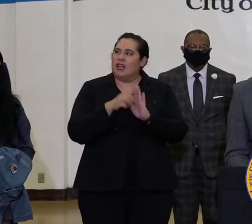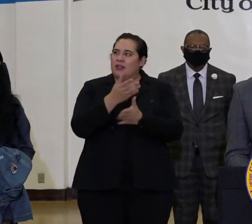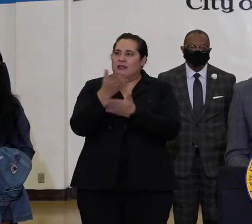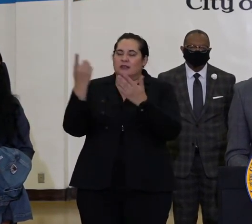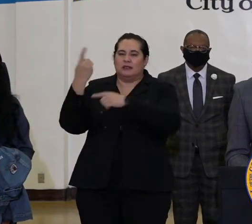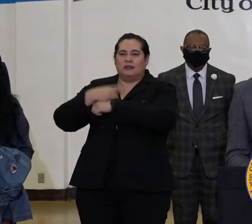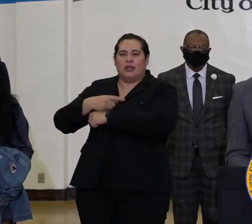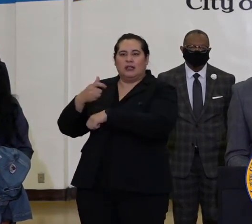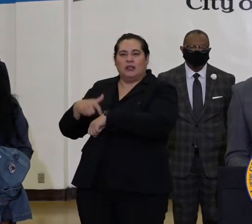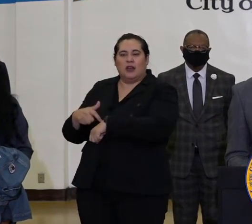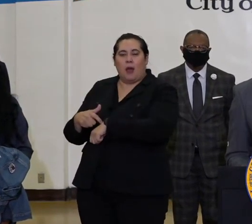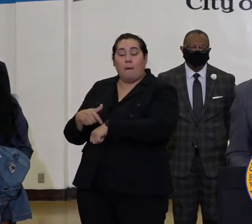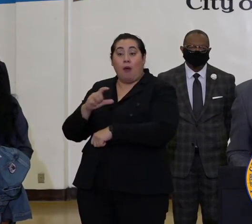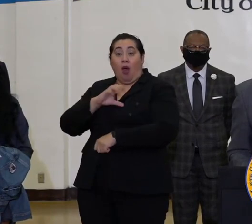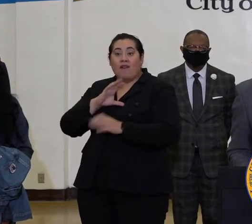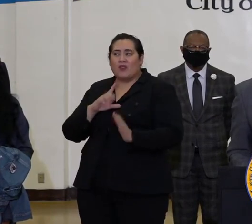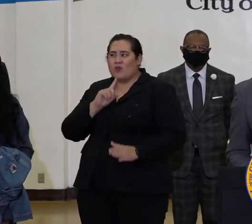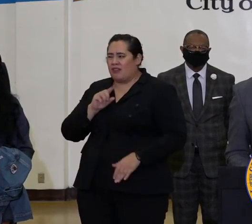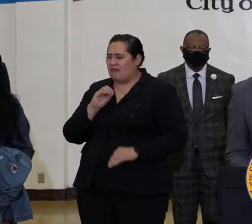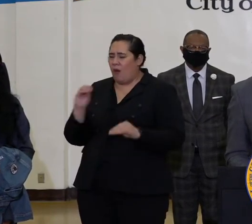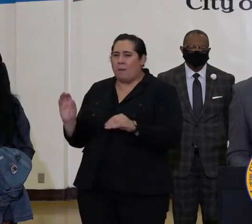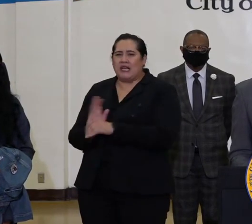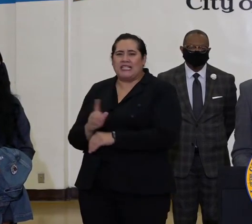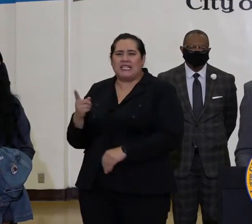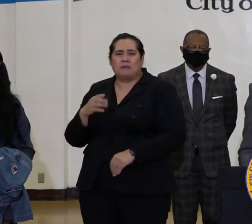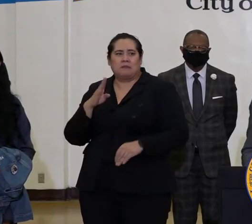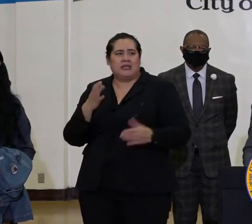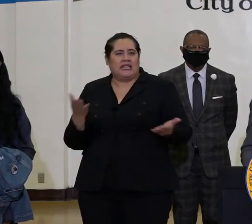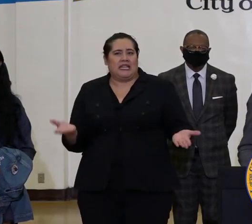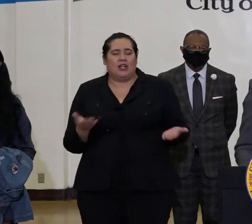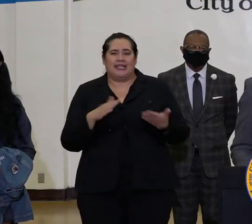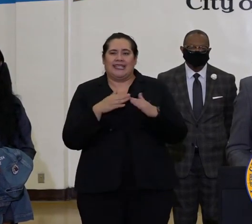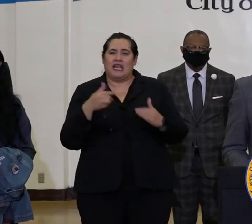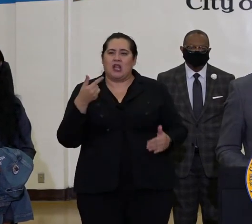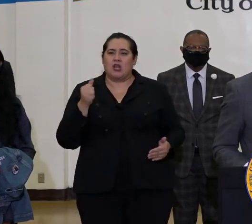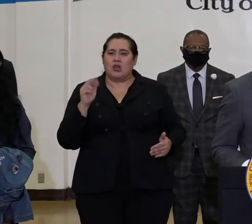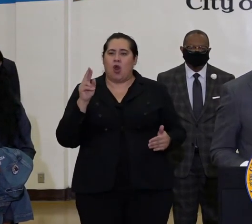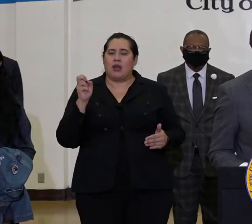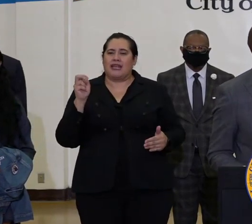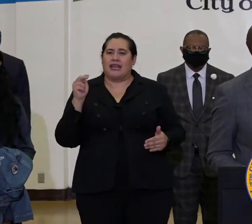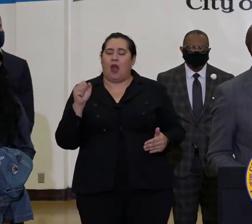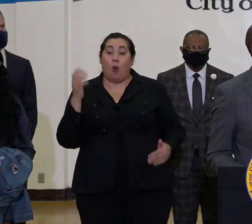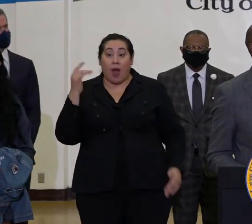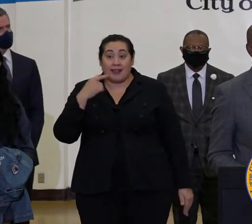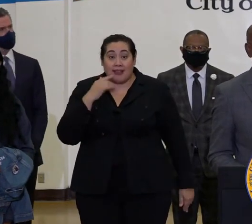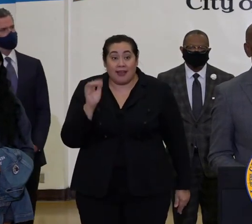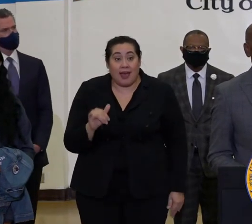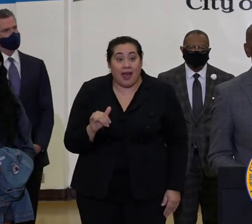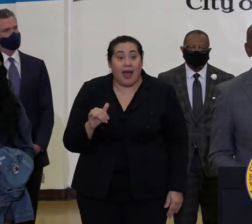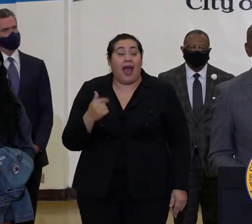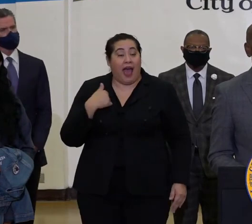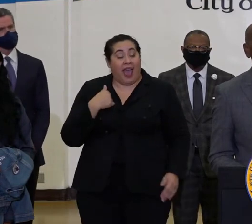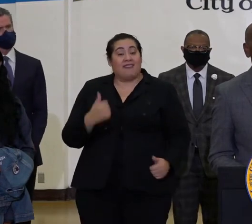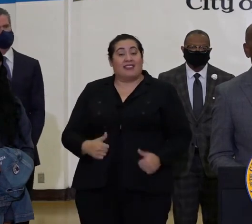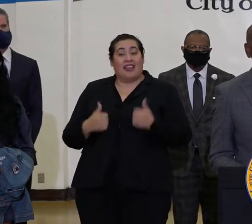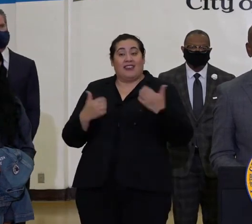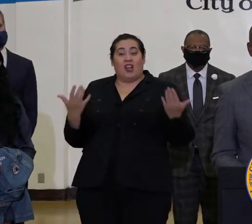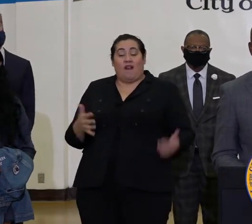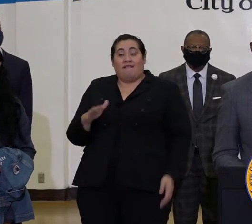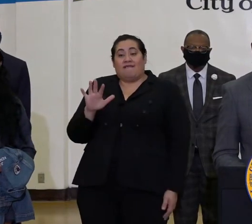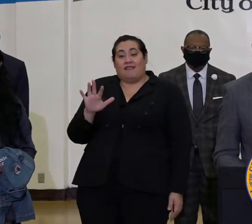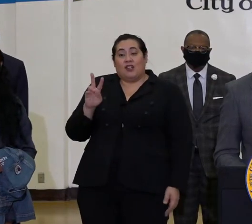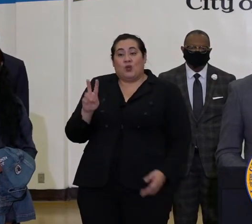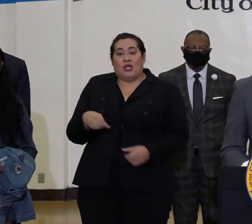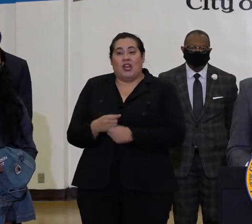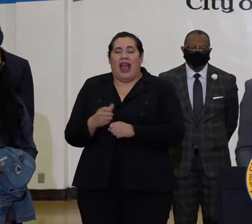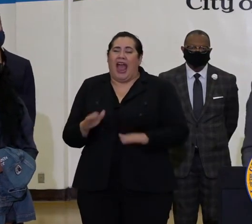an officer who really had no business being here in the city of Gardena. And the reason I say that is because I've lived here 52